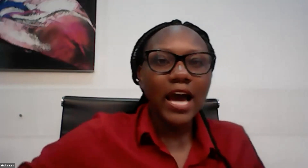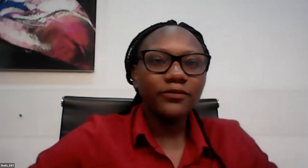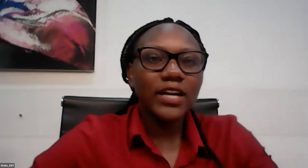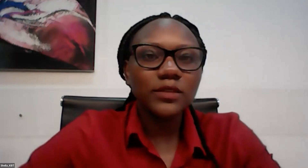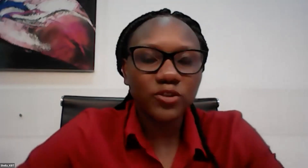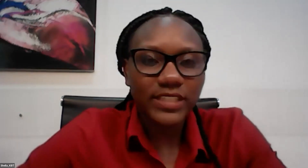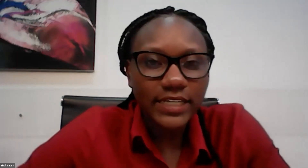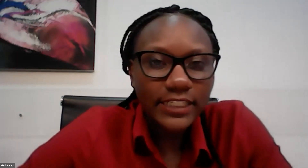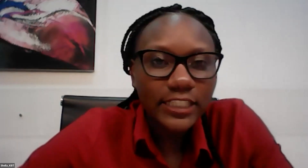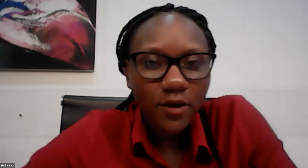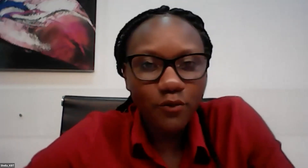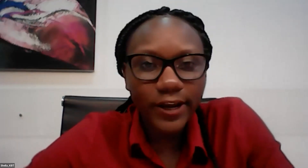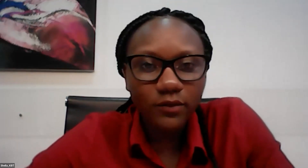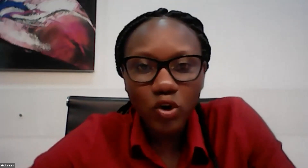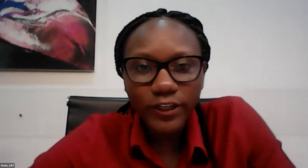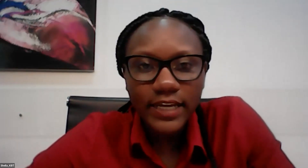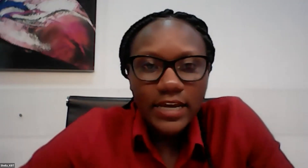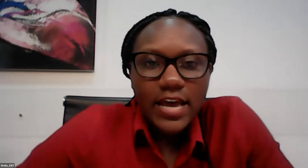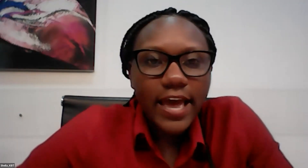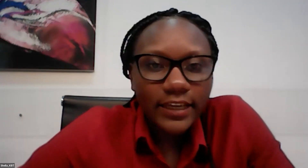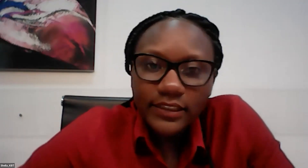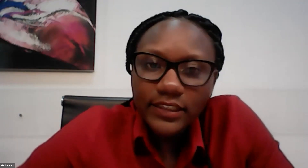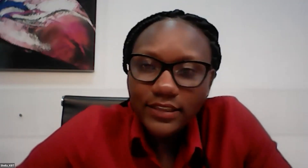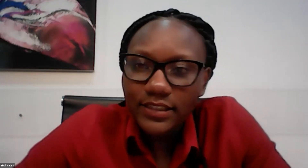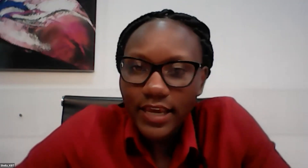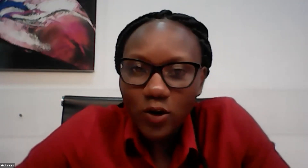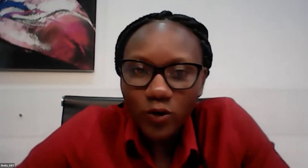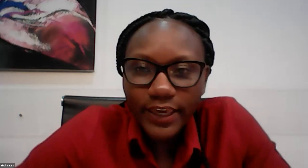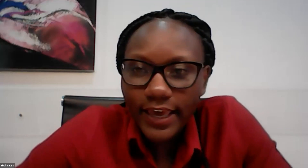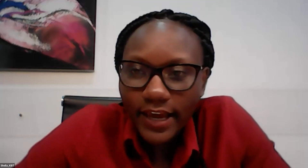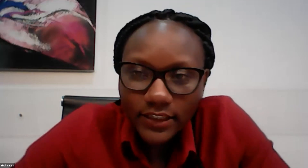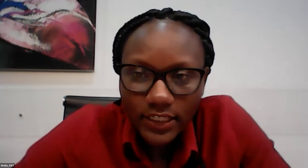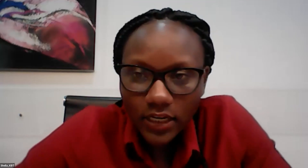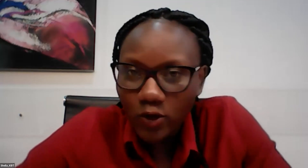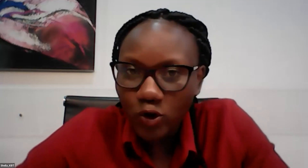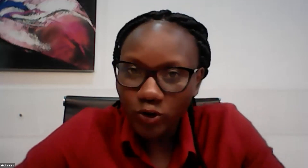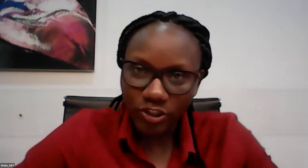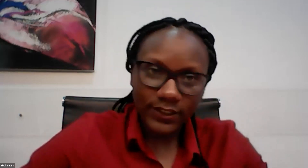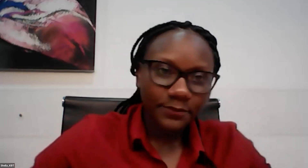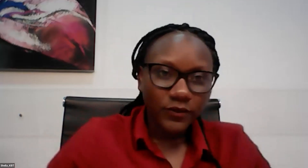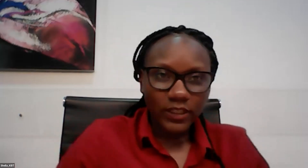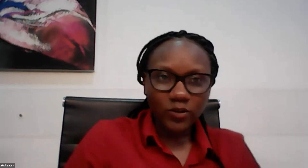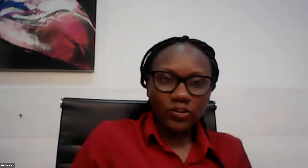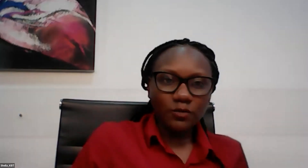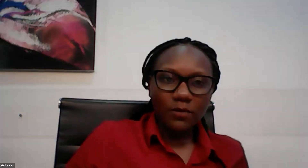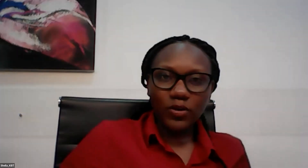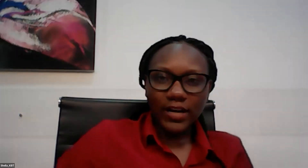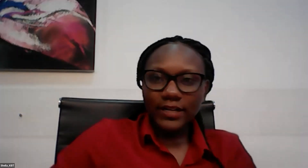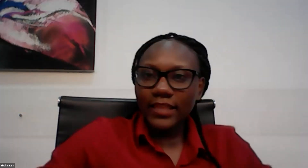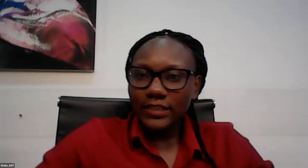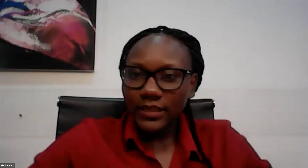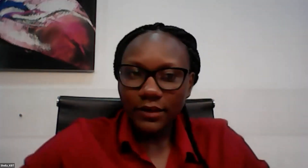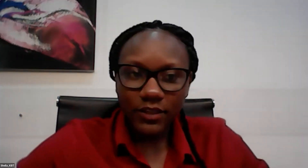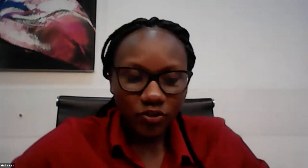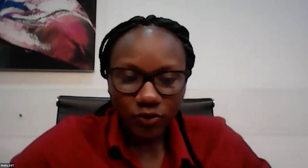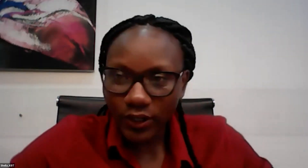React, Advanced Prosthetics, Brailleboard, and Cello Care Technologies. It will also be important